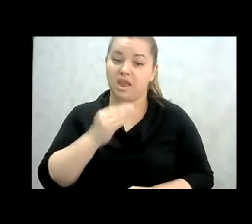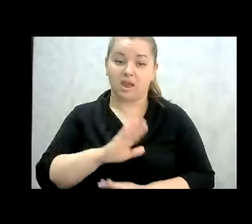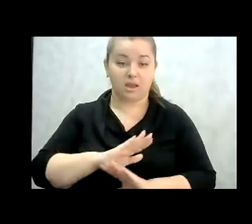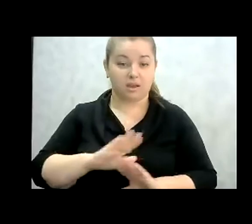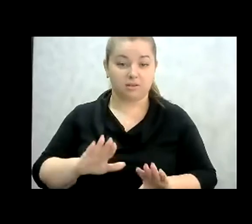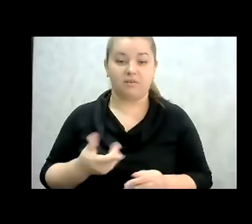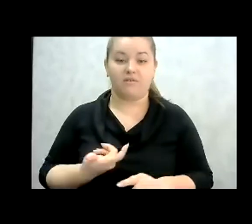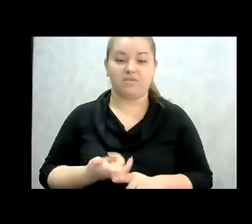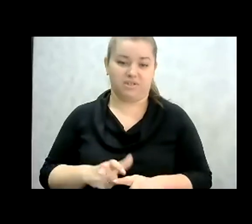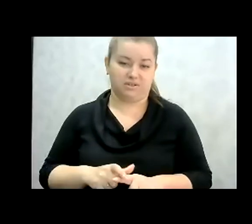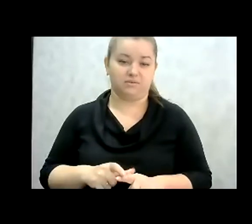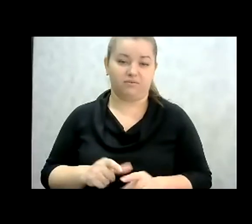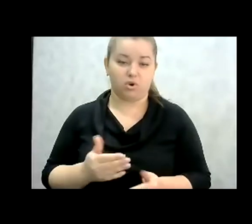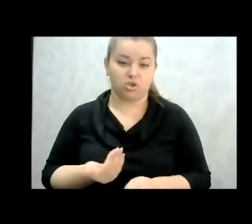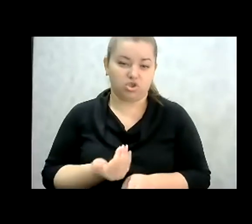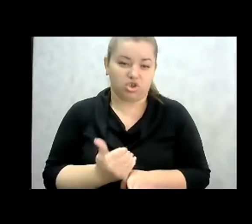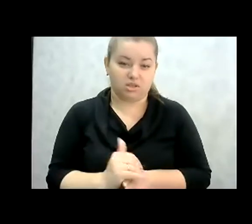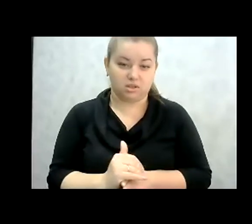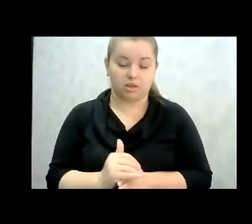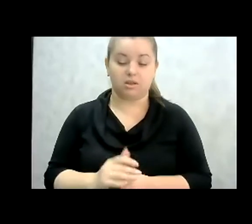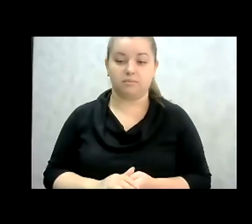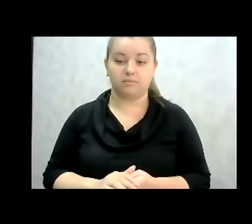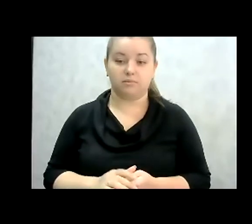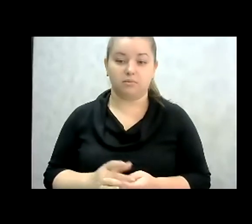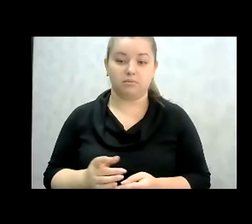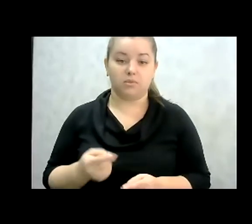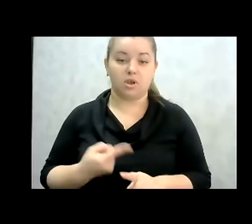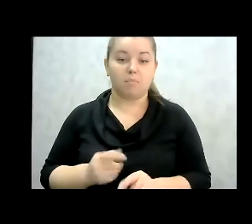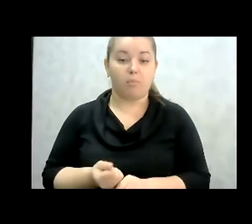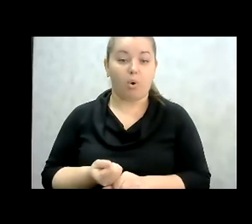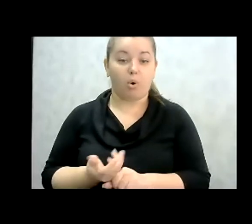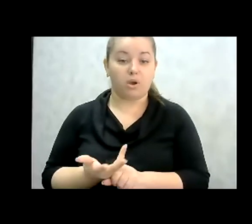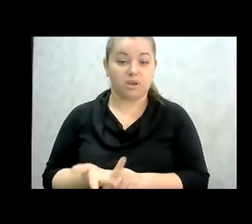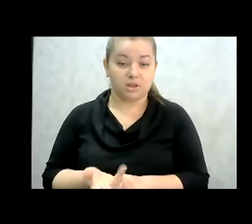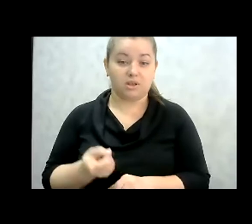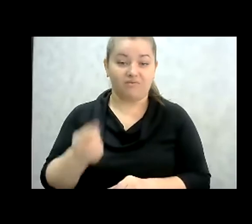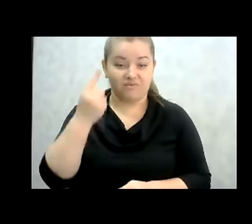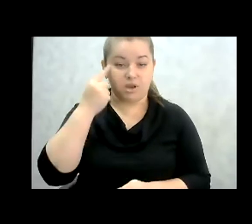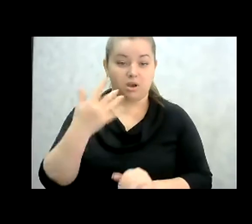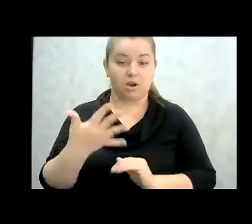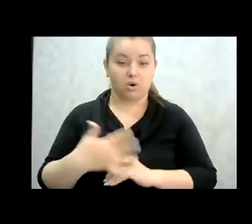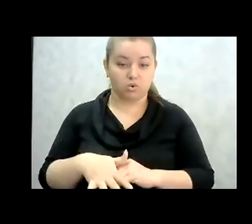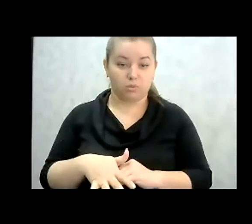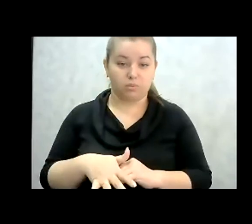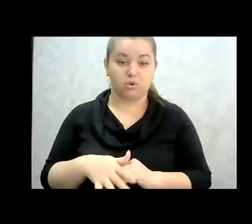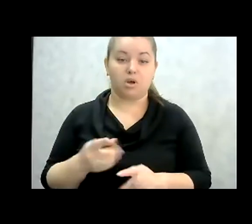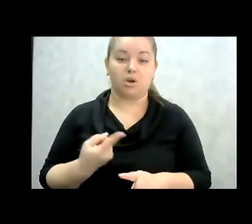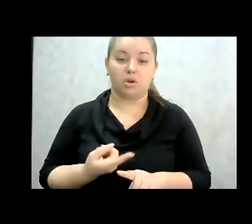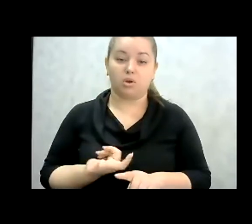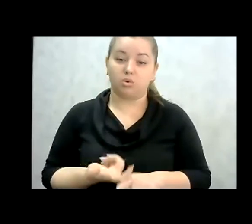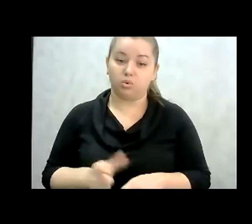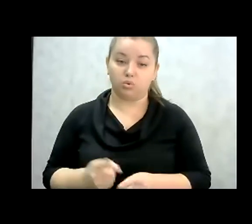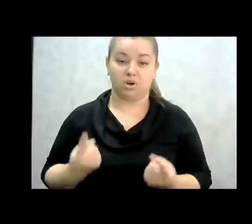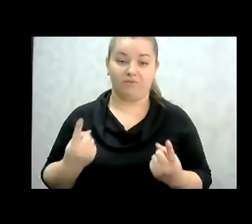a very great degree of fragmentation among the local